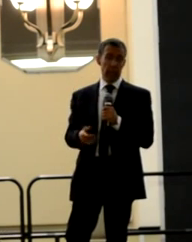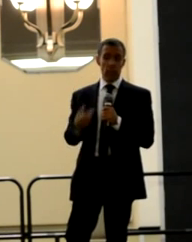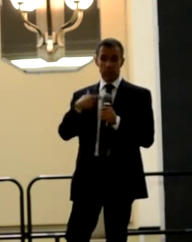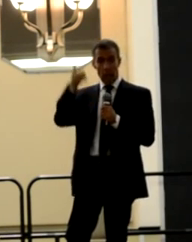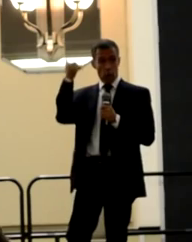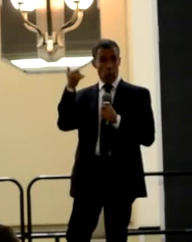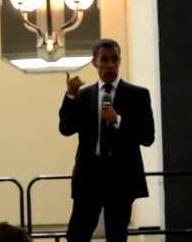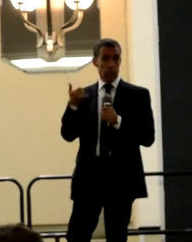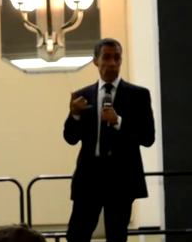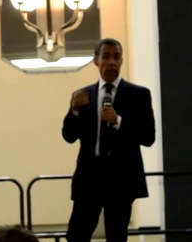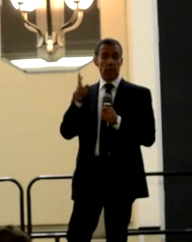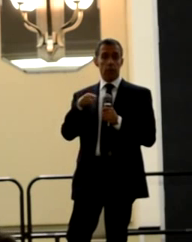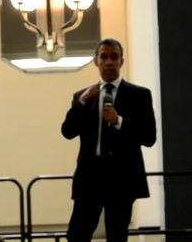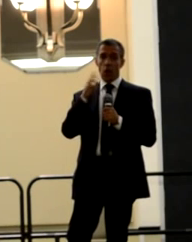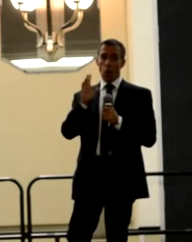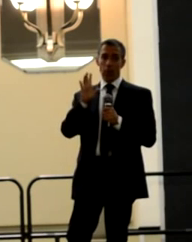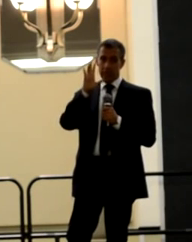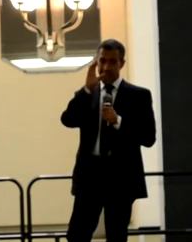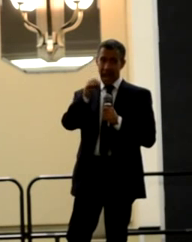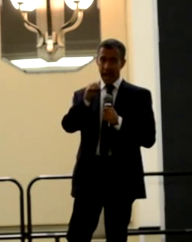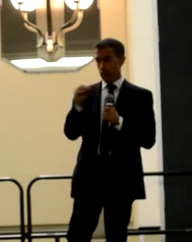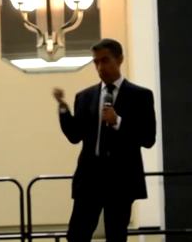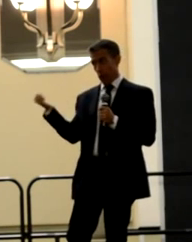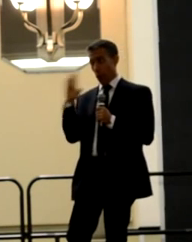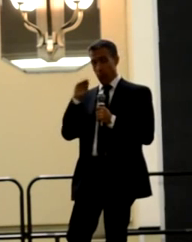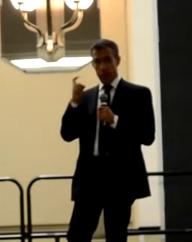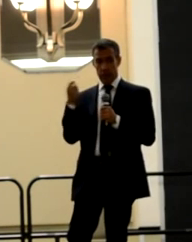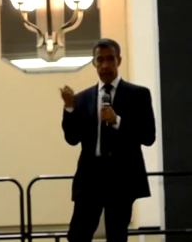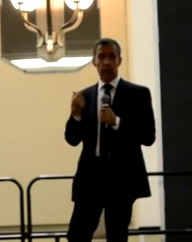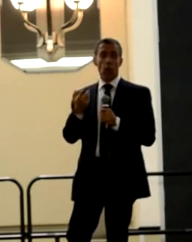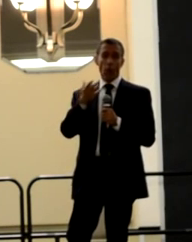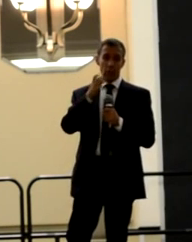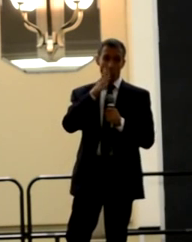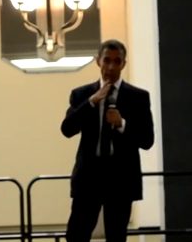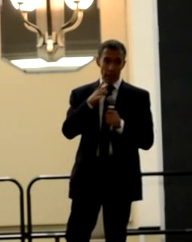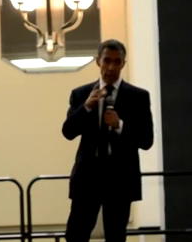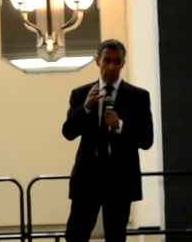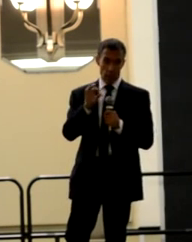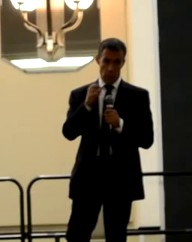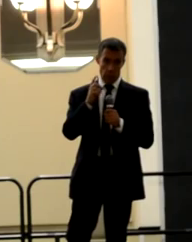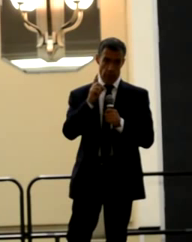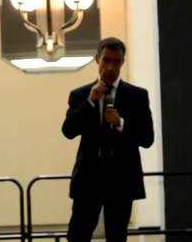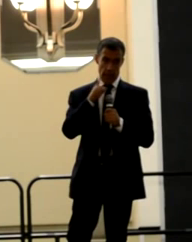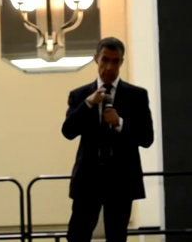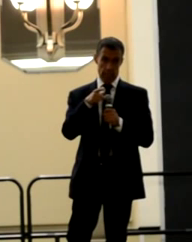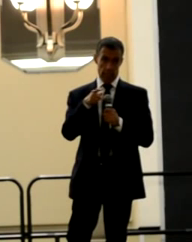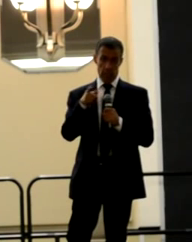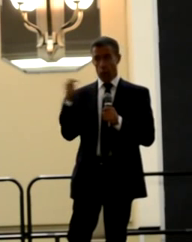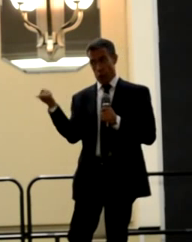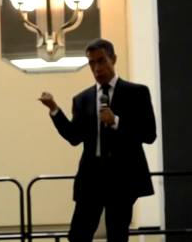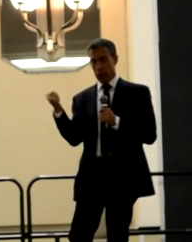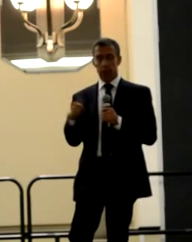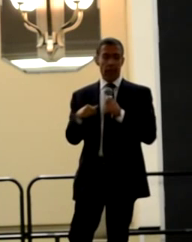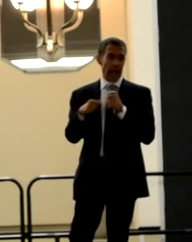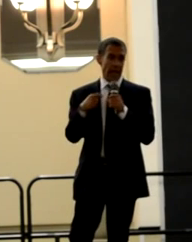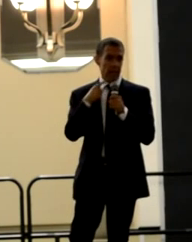that. So I said, I'll do it. And the person said, oh, well, this guy, meaning her old boyfriend, wants a woman to interpret for him, for